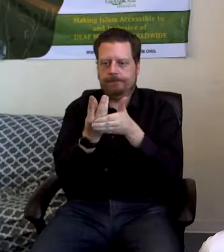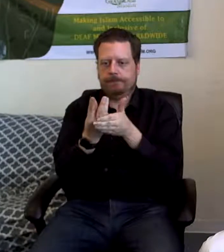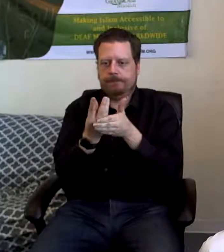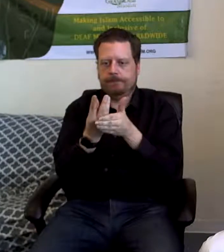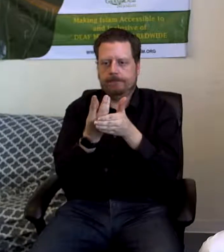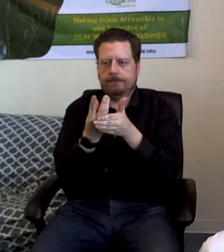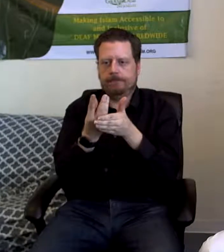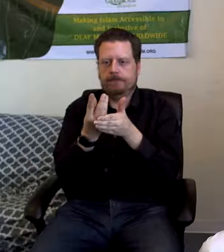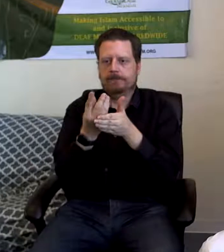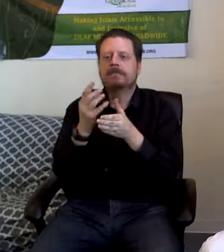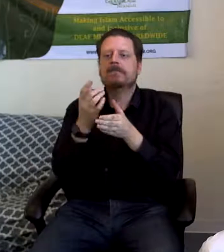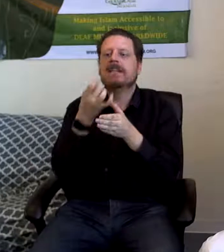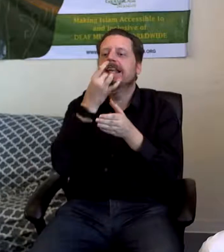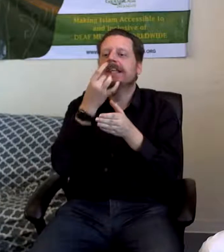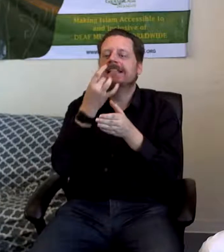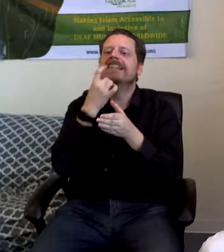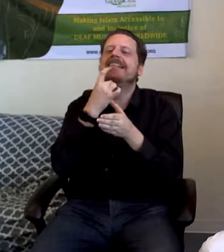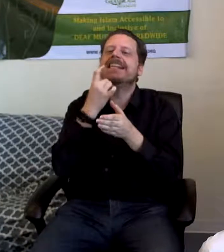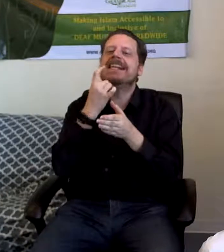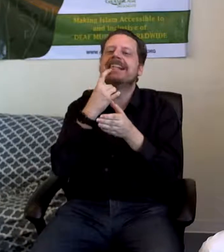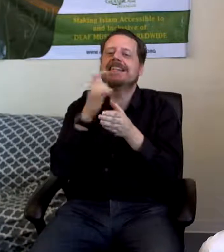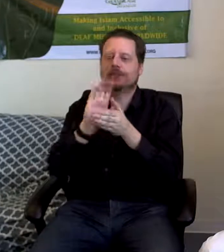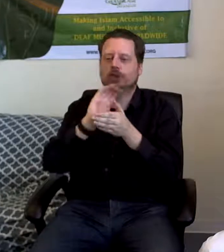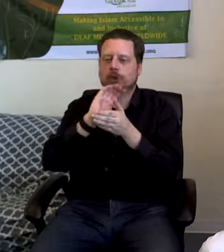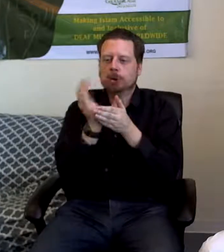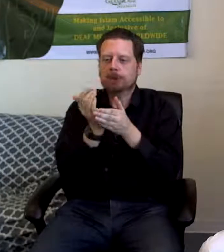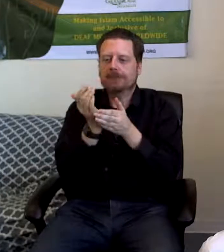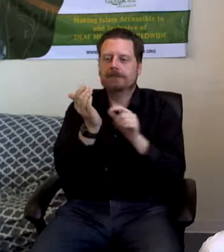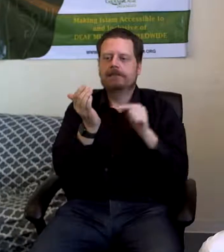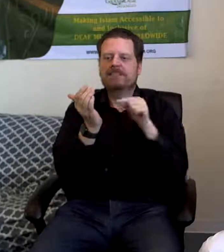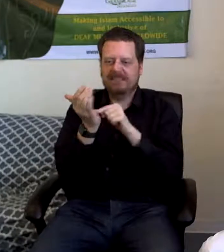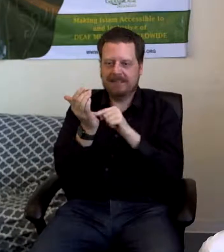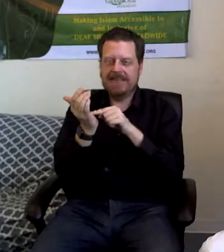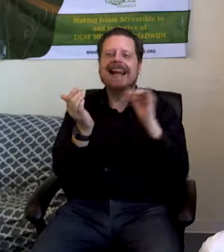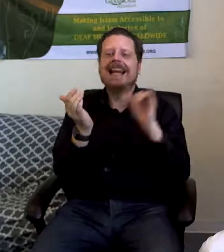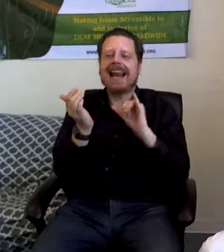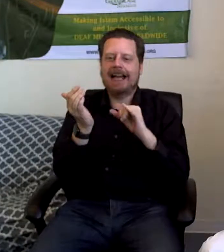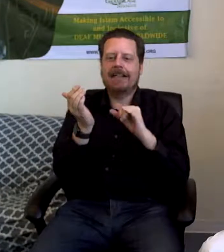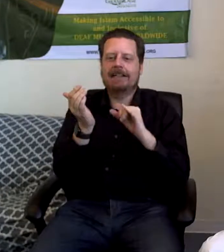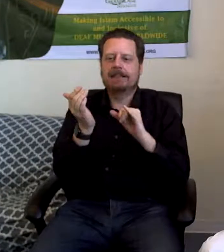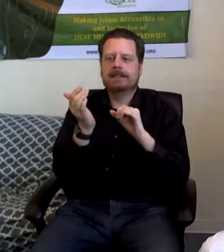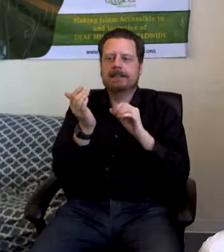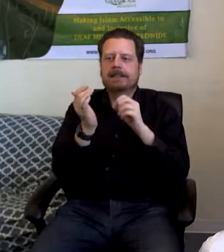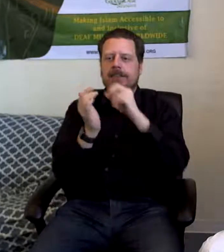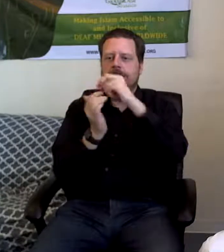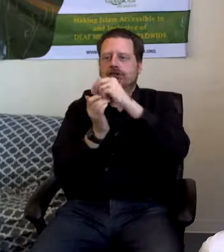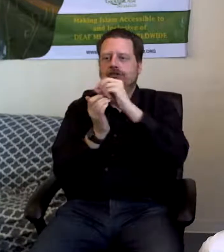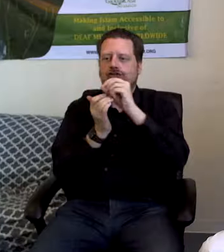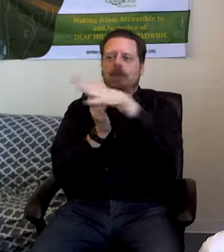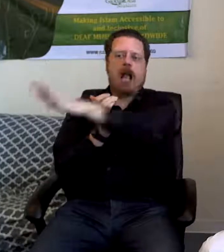And the glass is like a planet that is shining,